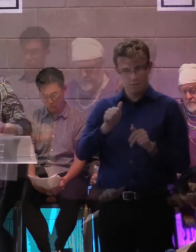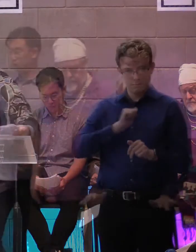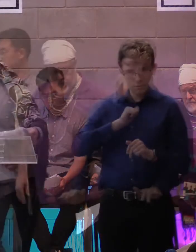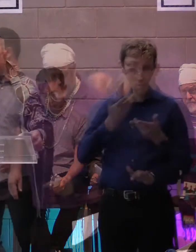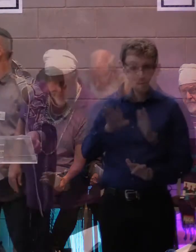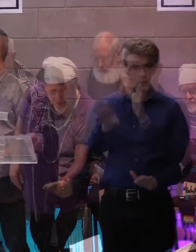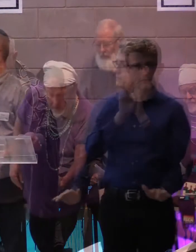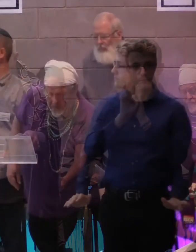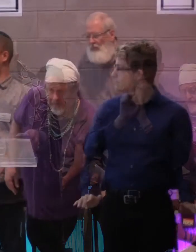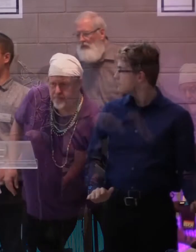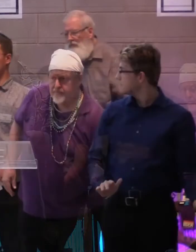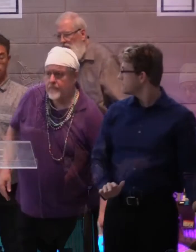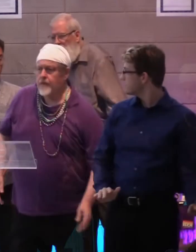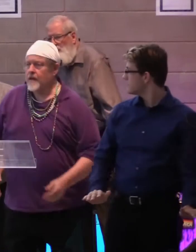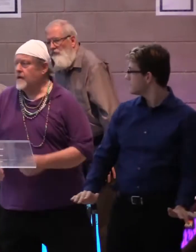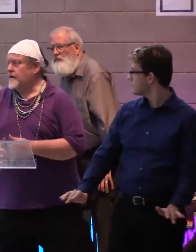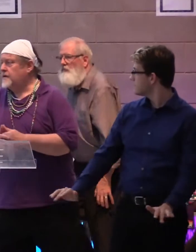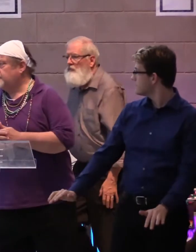praise.